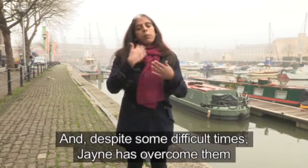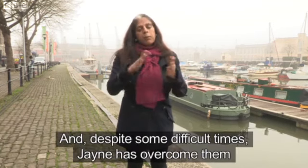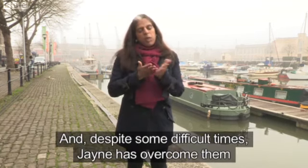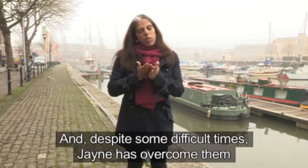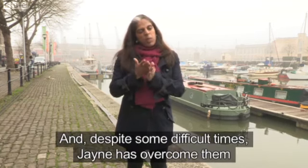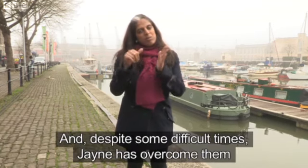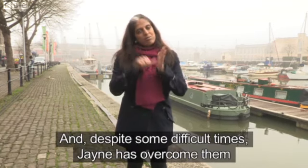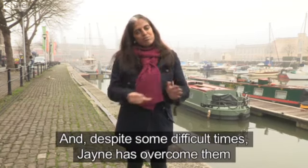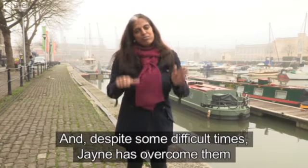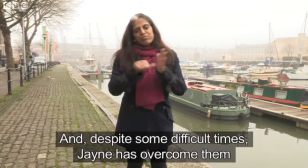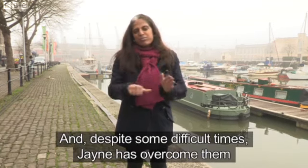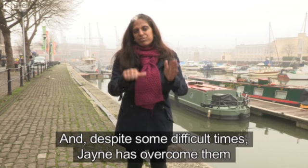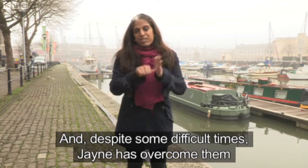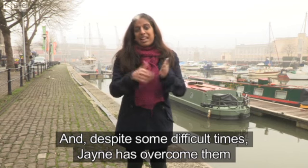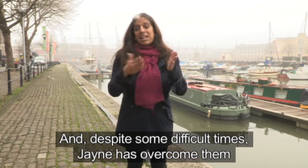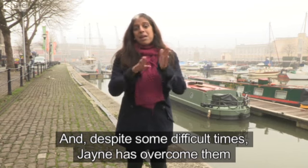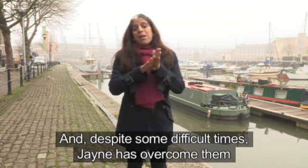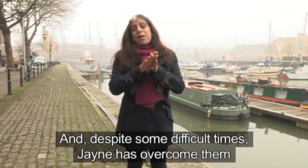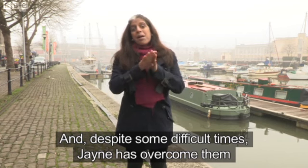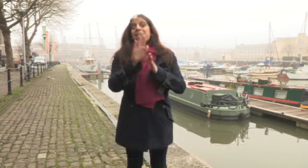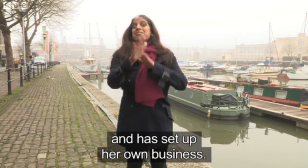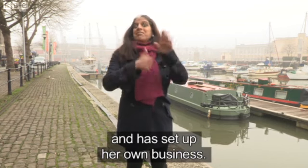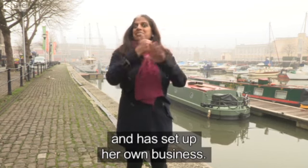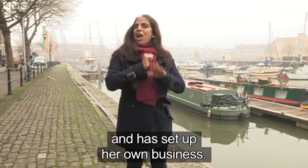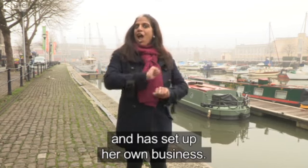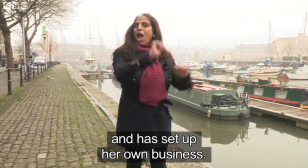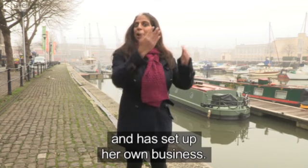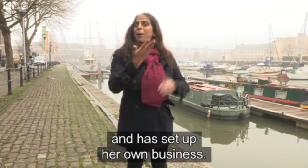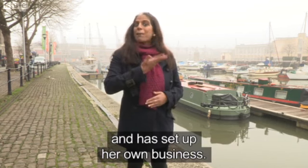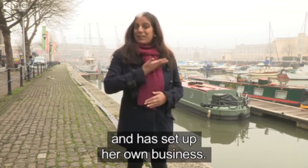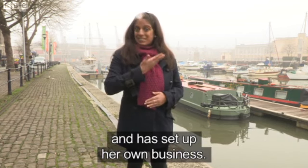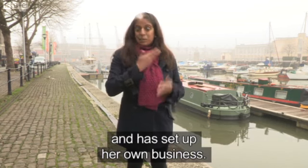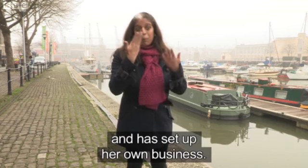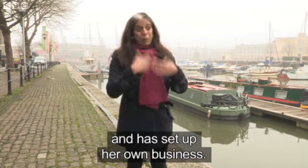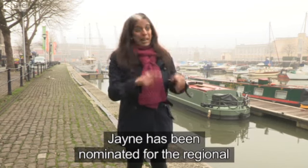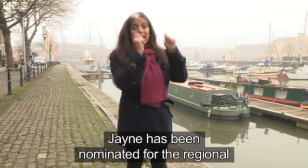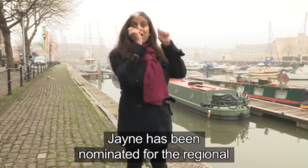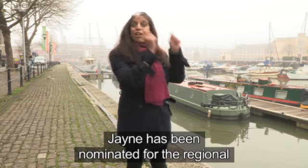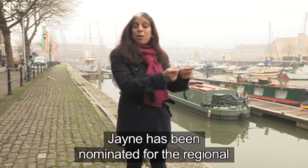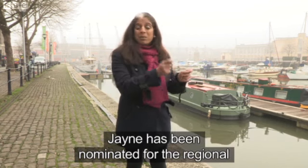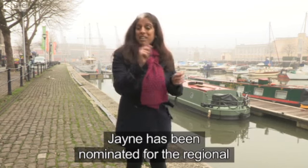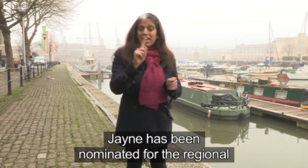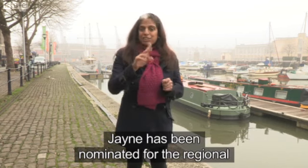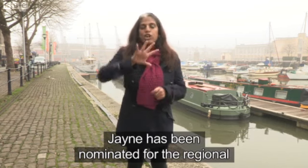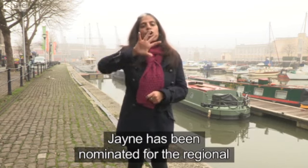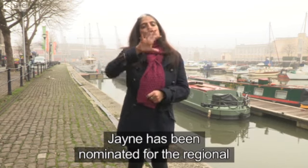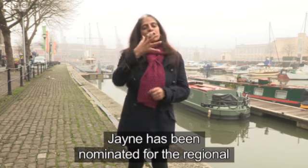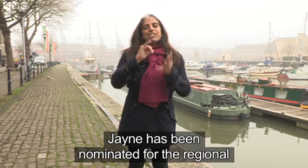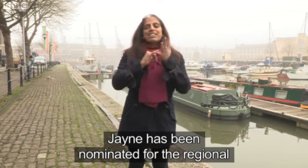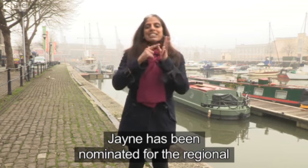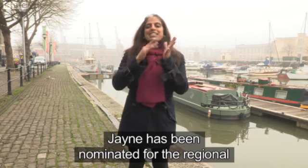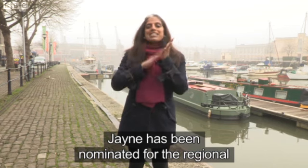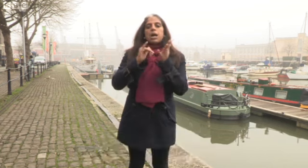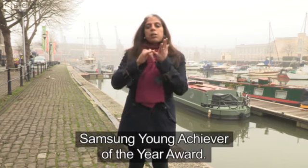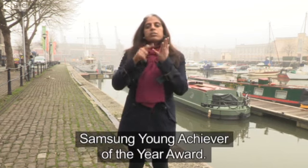difficult times, Jayne has overcome them and has set up her own business. Jayne has been nominated for the regional